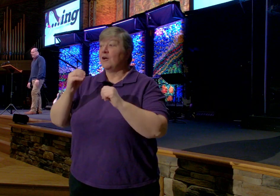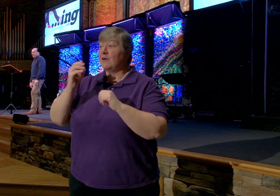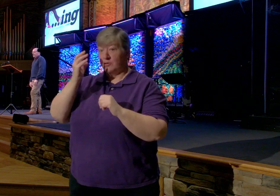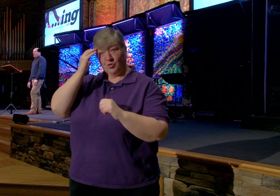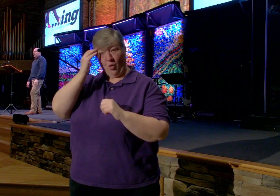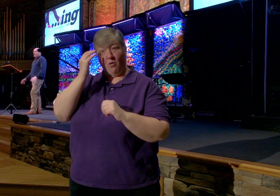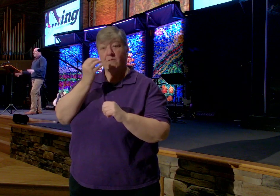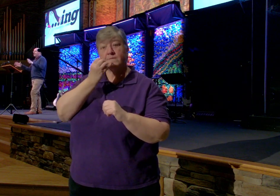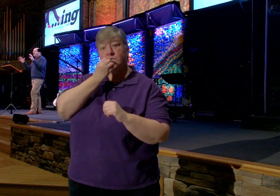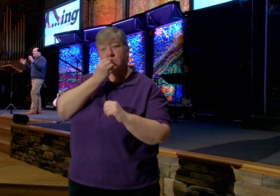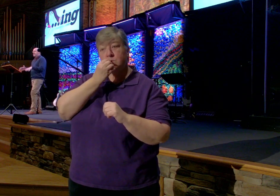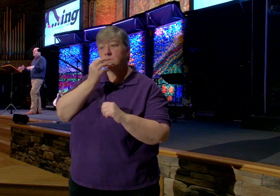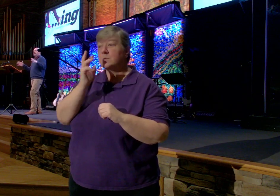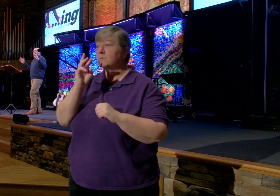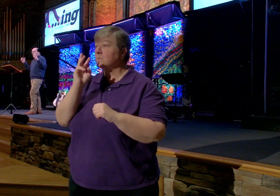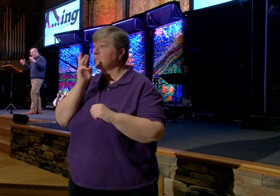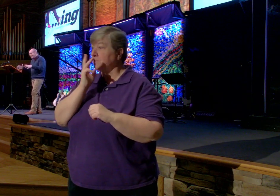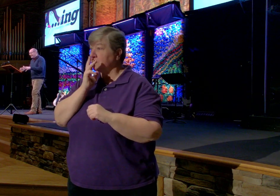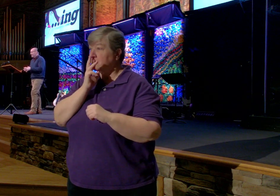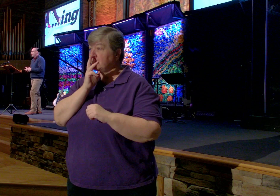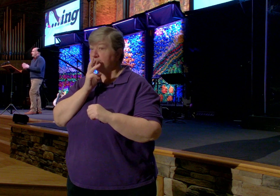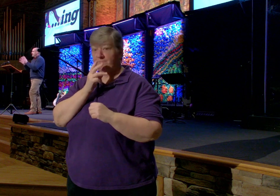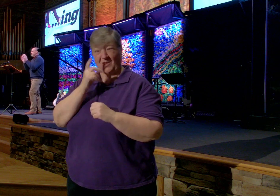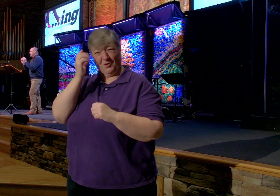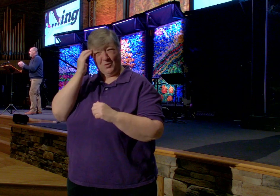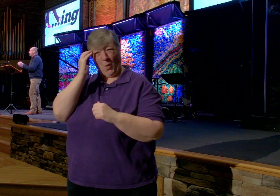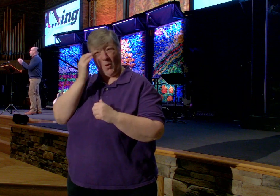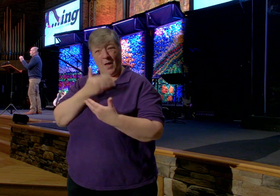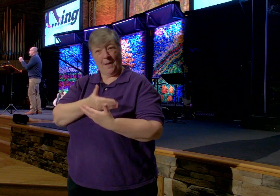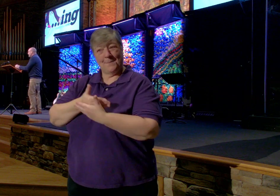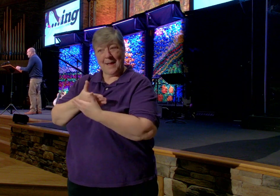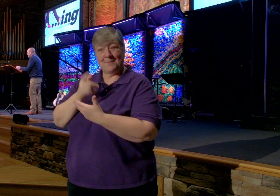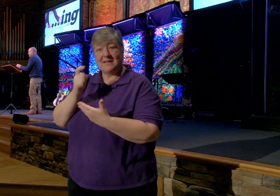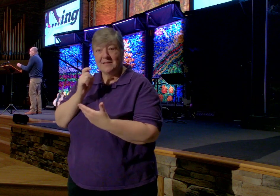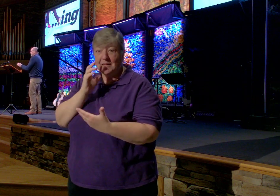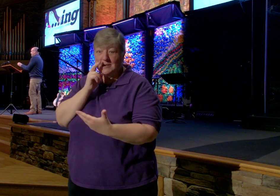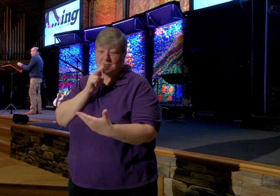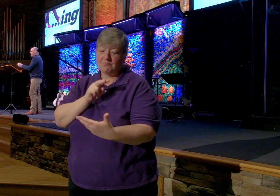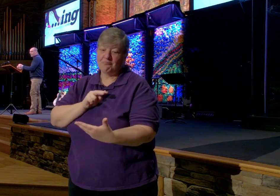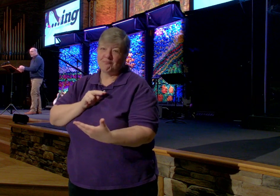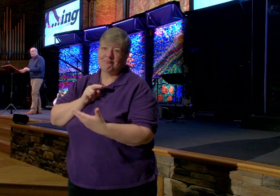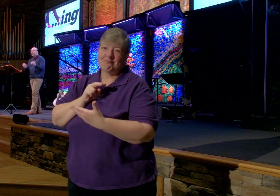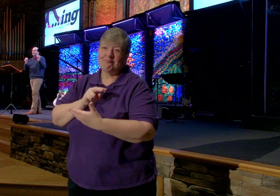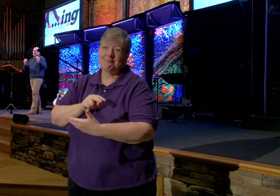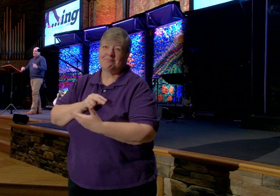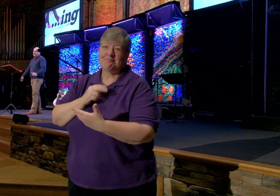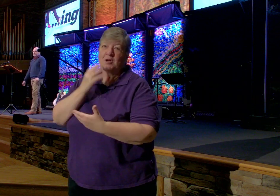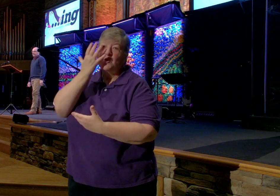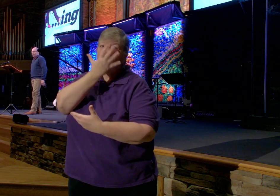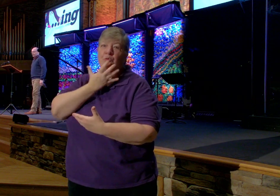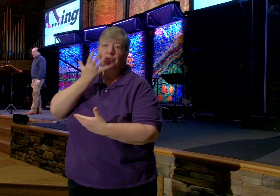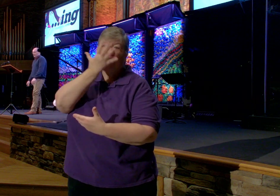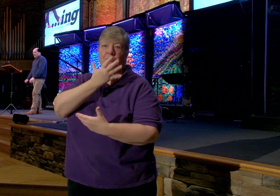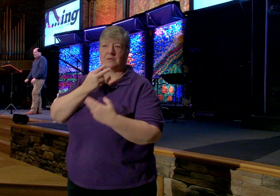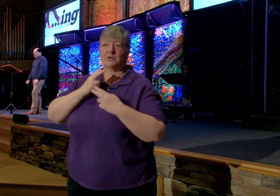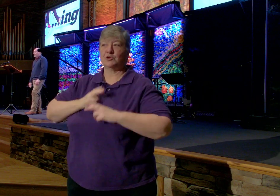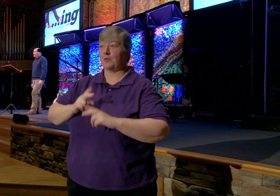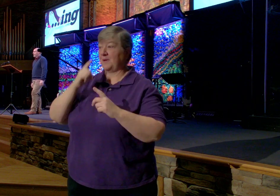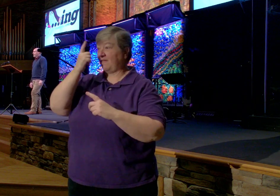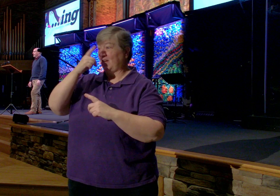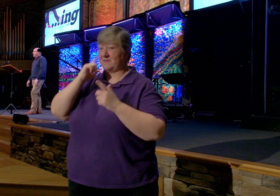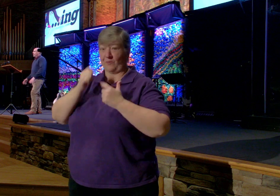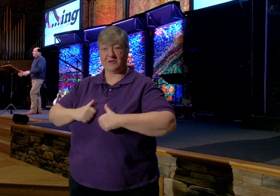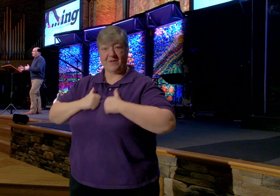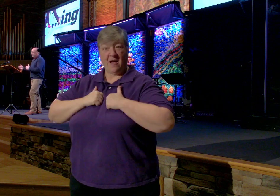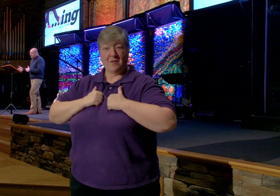with food and water, a baby needs the attentive gaze of a human face